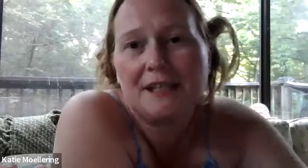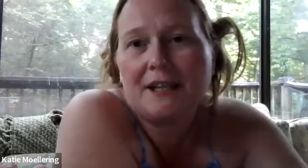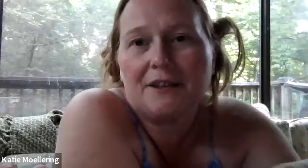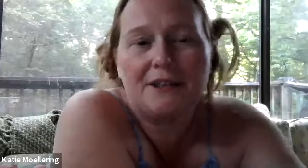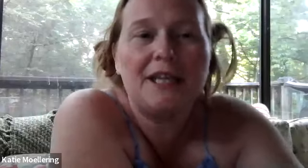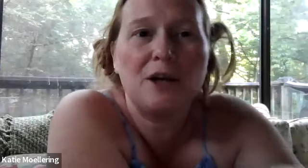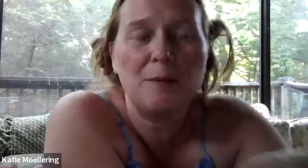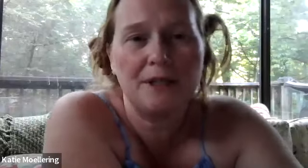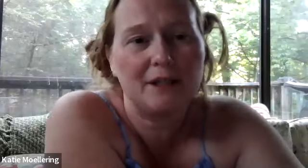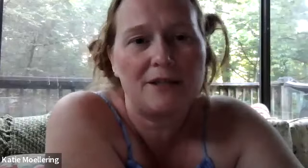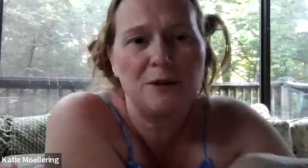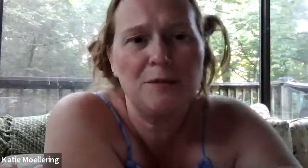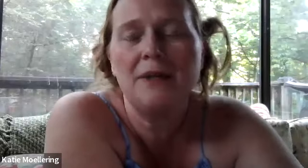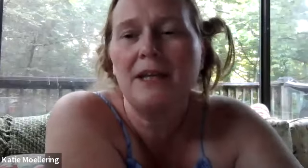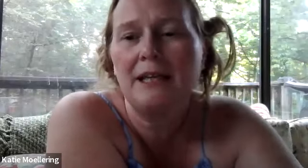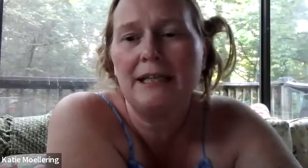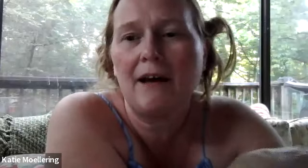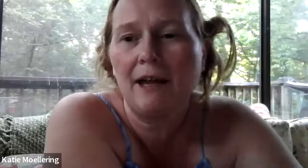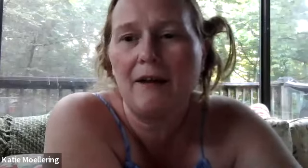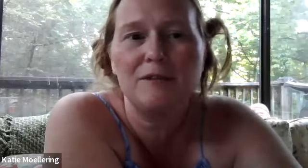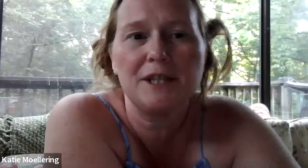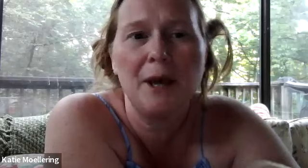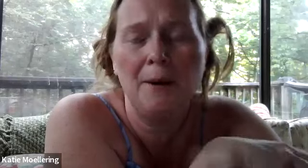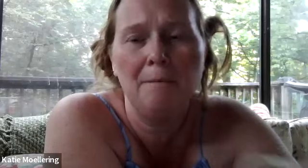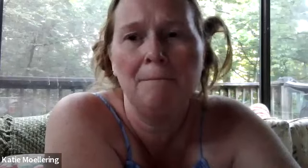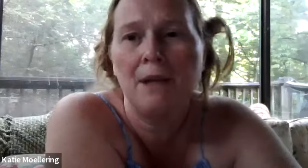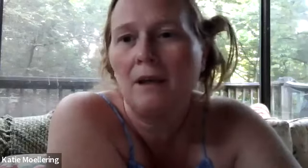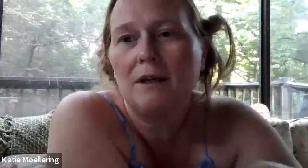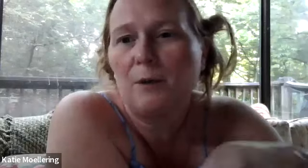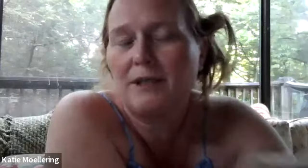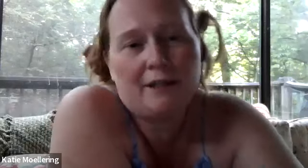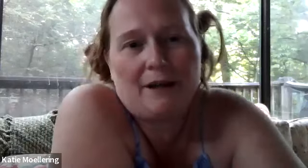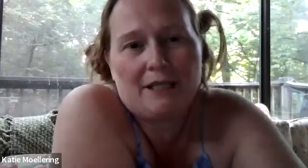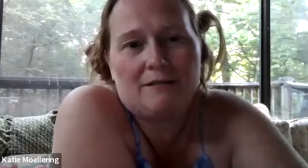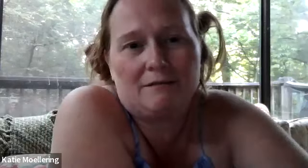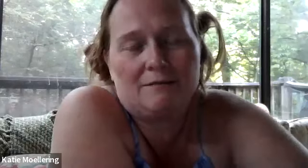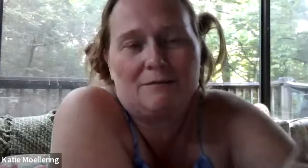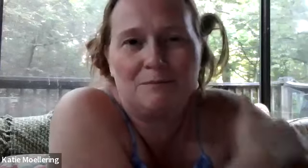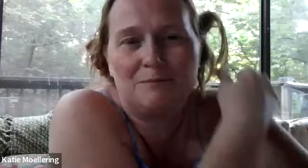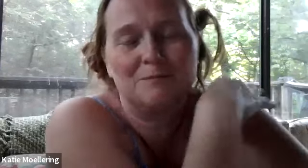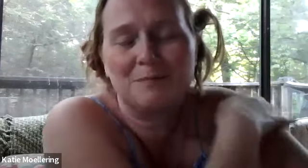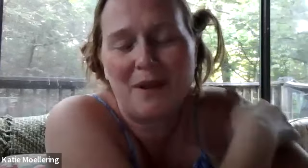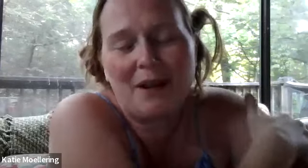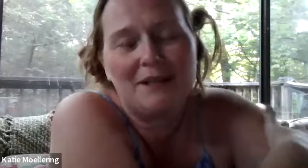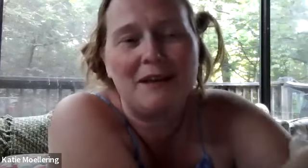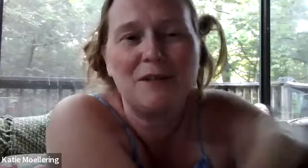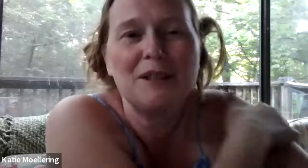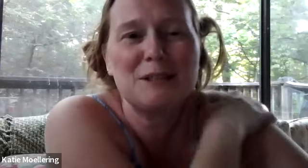send out the link and open the classroom, and I'll have some quick, I can definitely